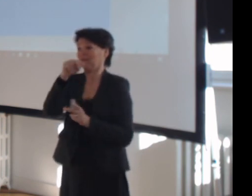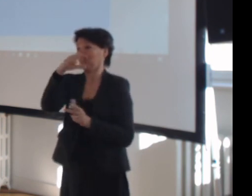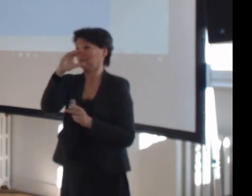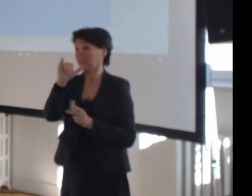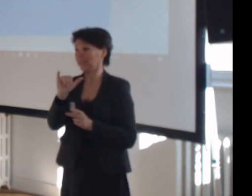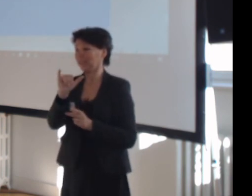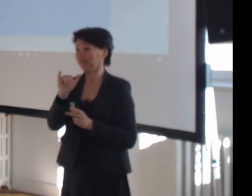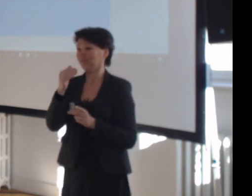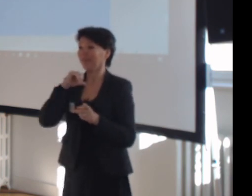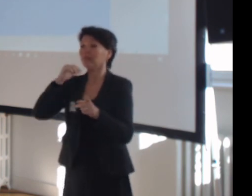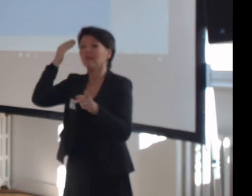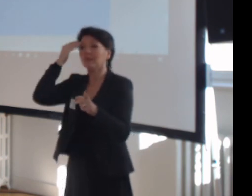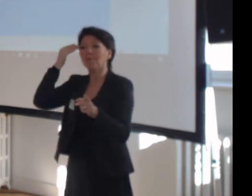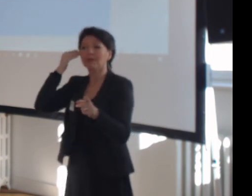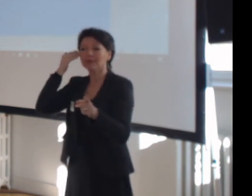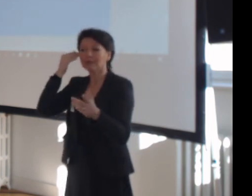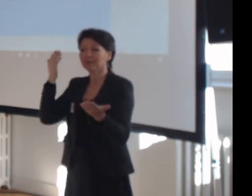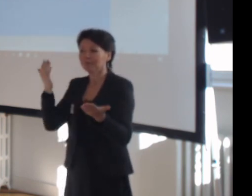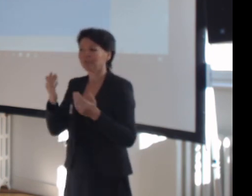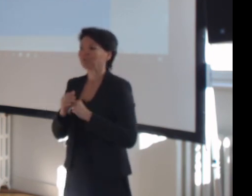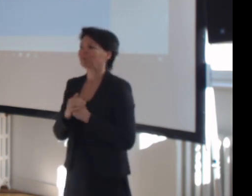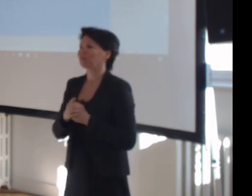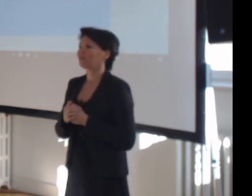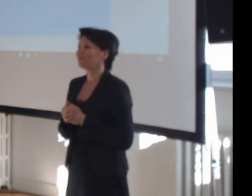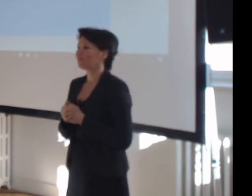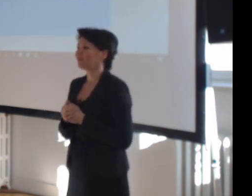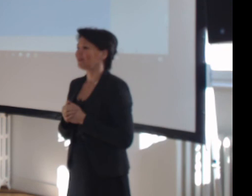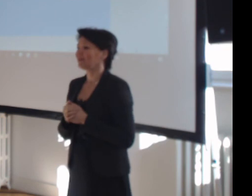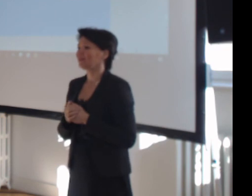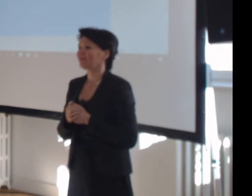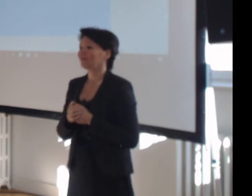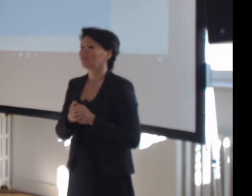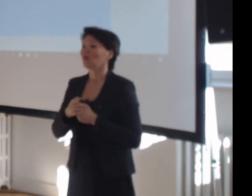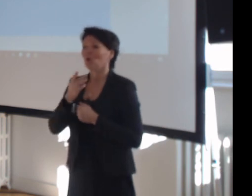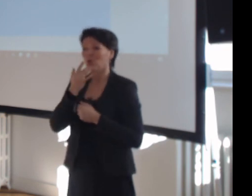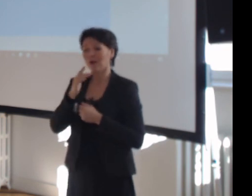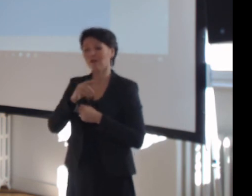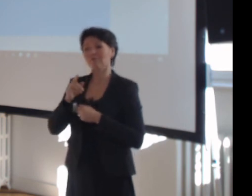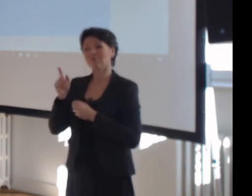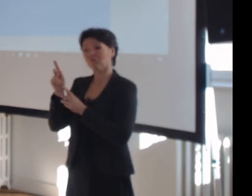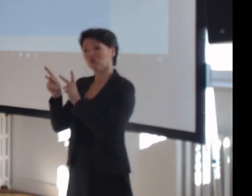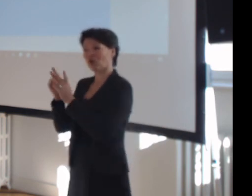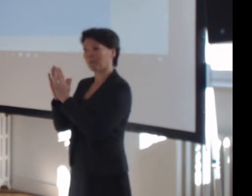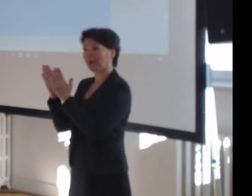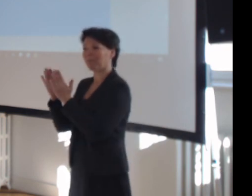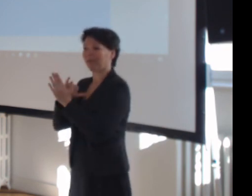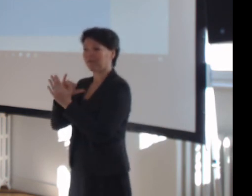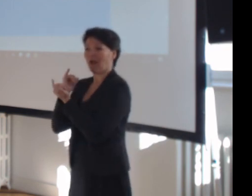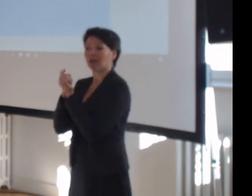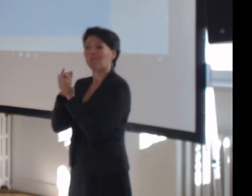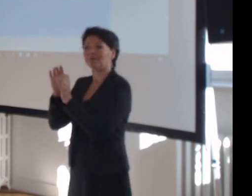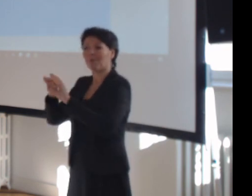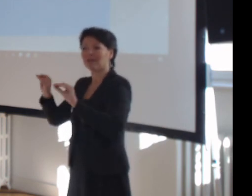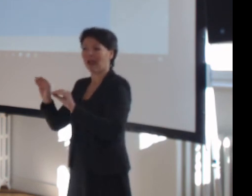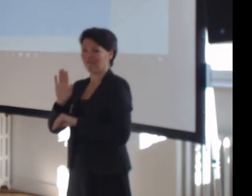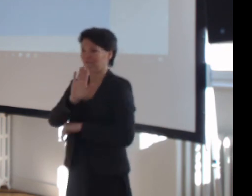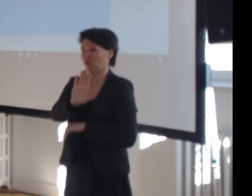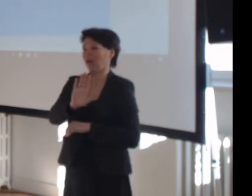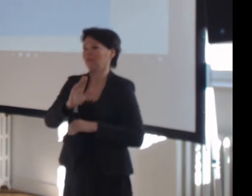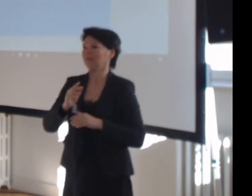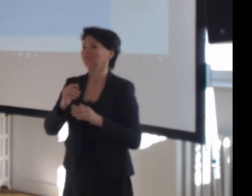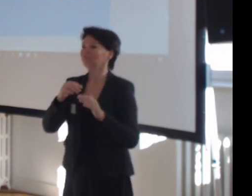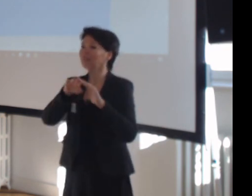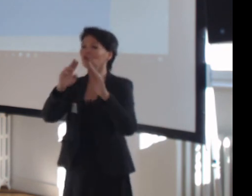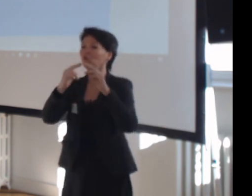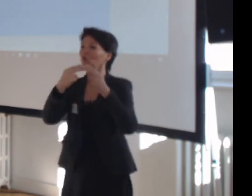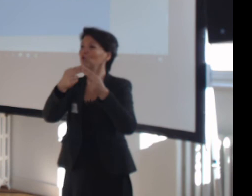that staff member of Roadbed, will introduce their collection of adapted materials for Nancy and her housemates at the elderly